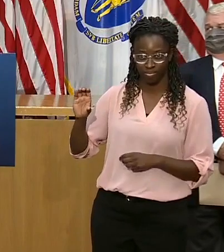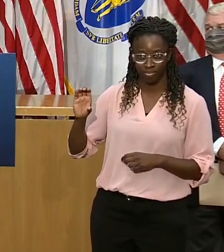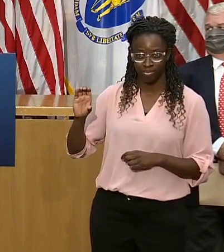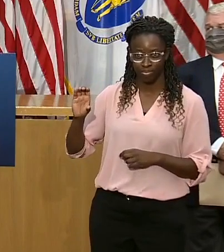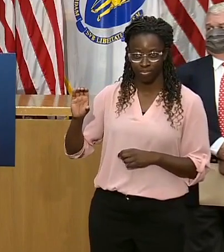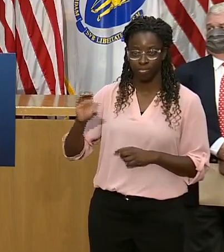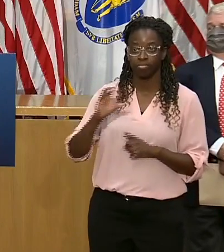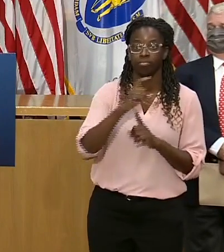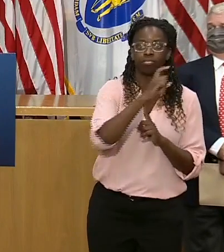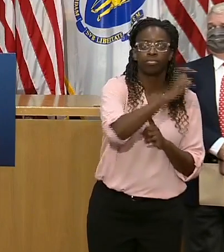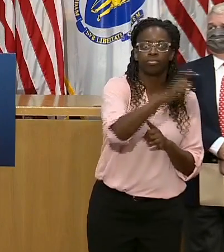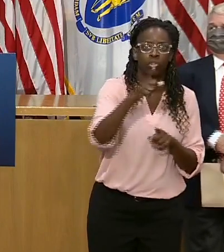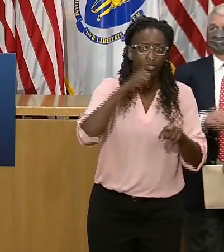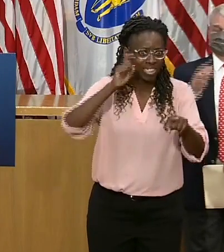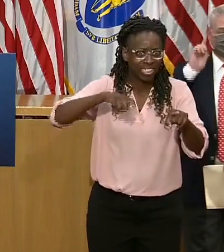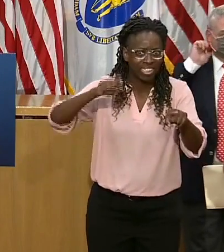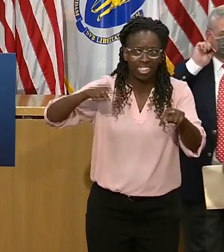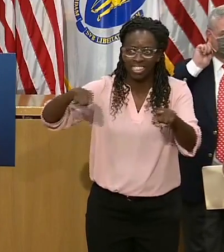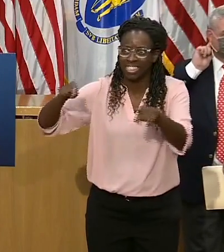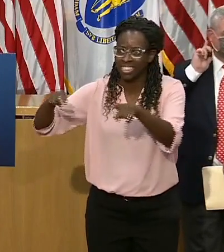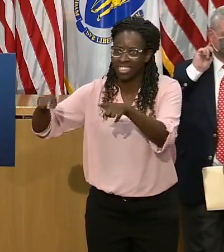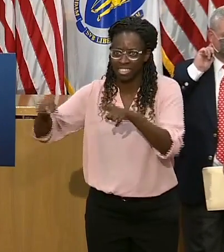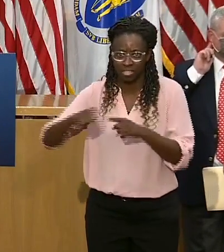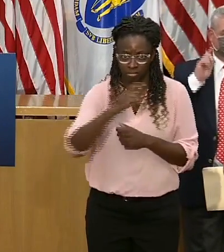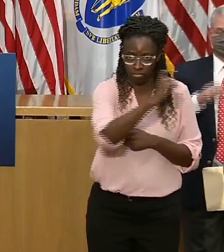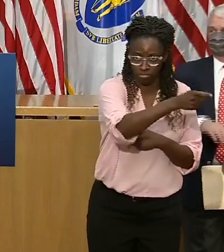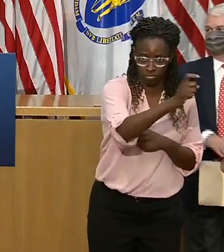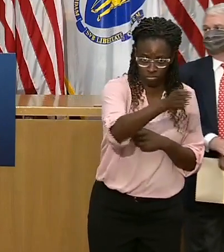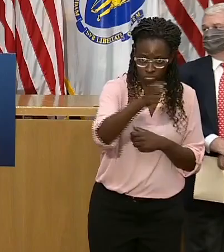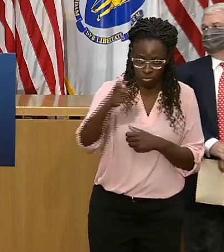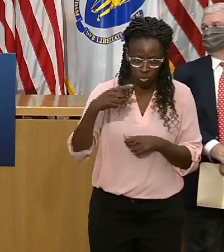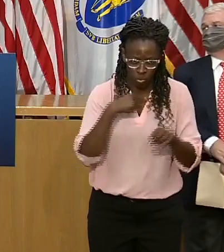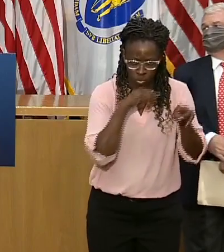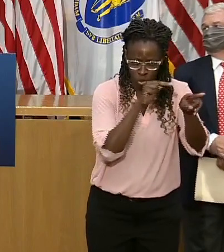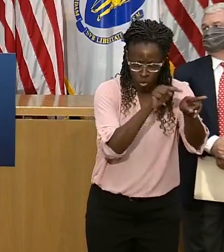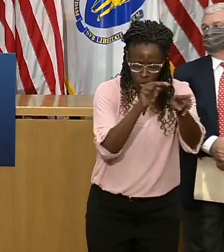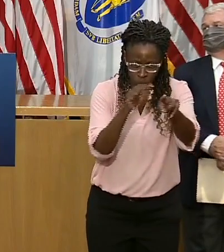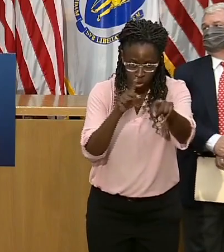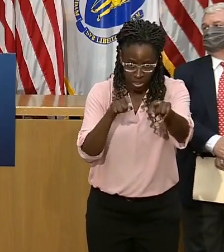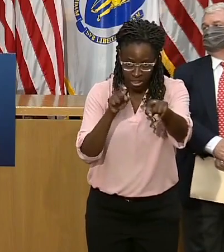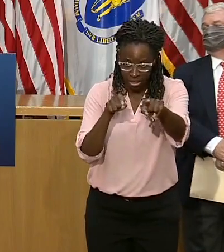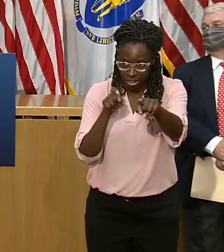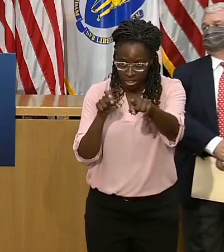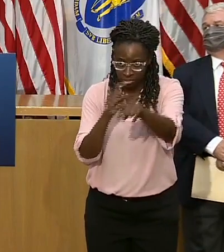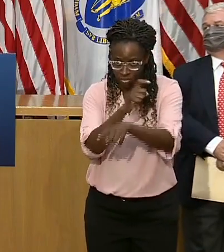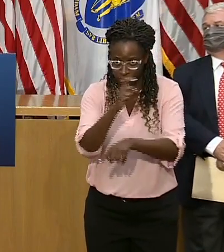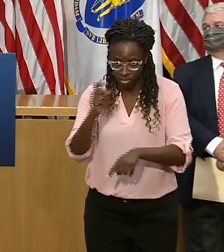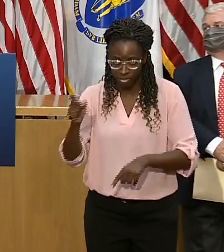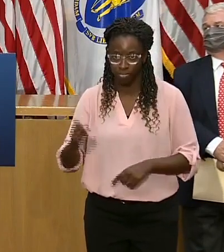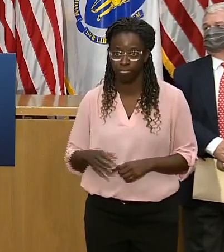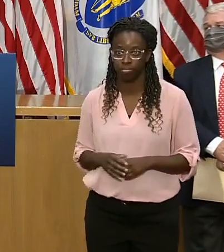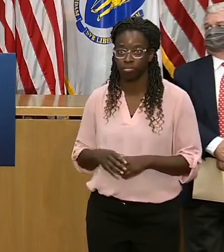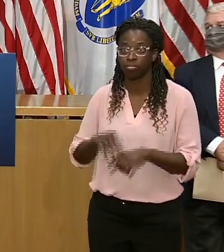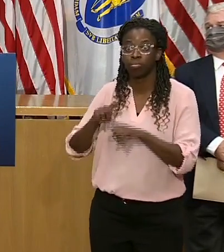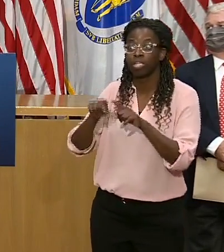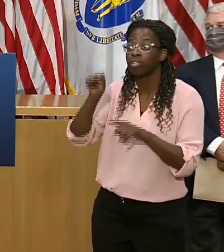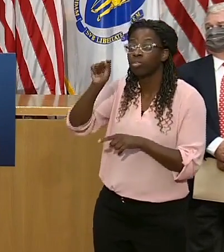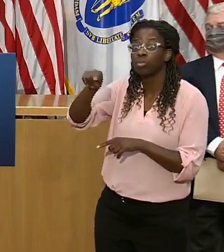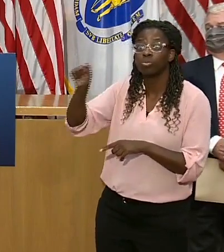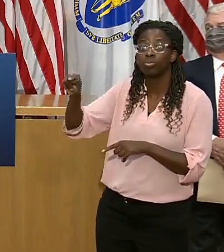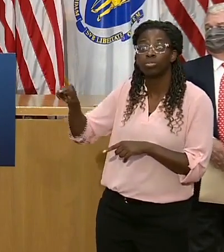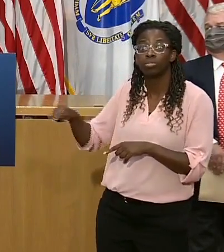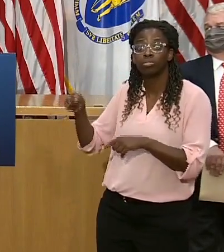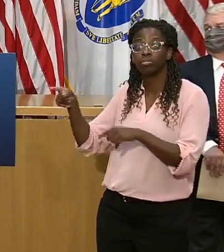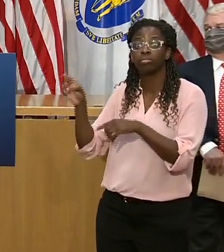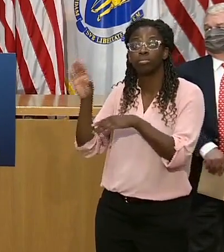only represents a minority of our smallest companies. And so, credit to the banks for getting the money out the door to support the small businesses, but really,